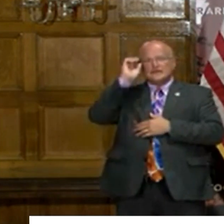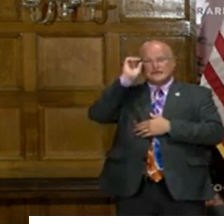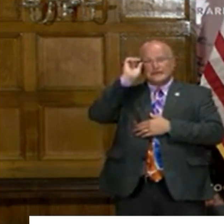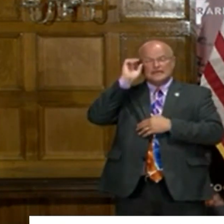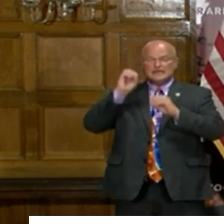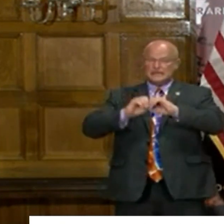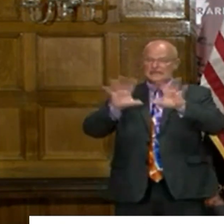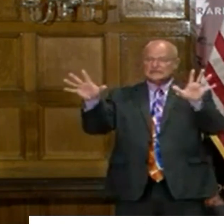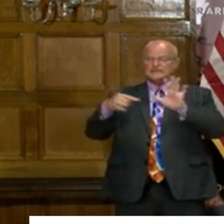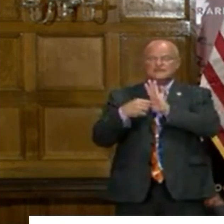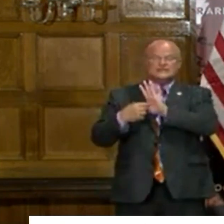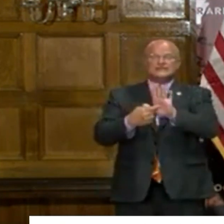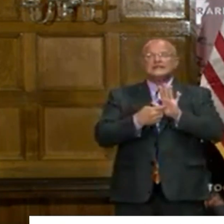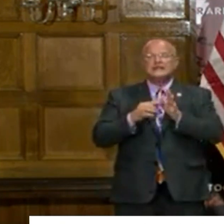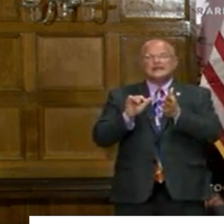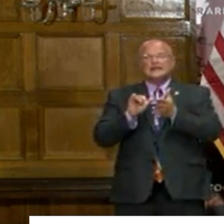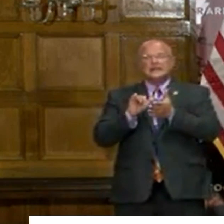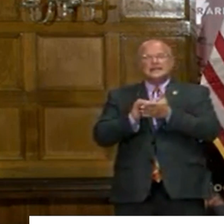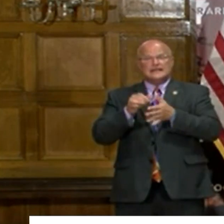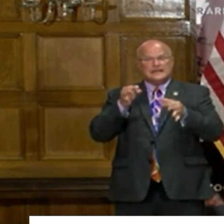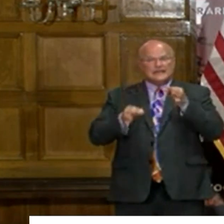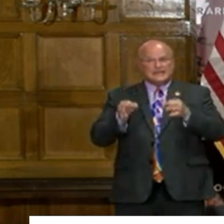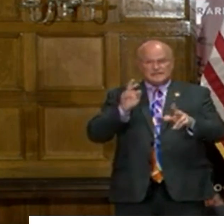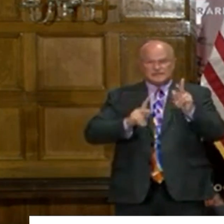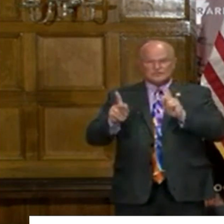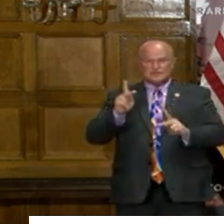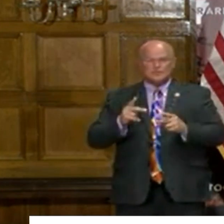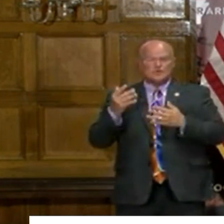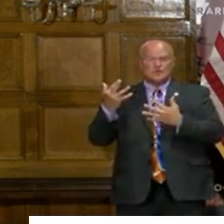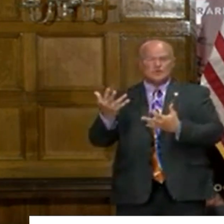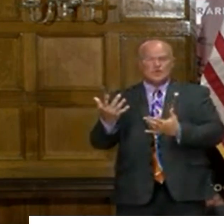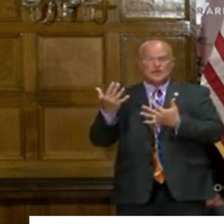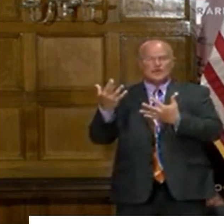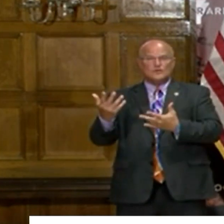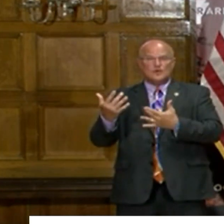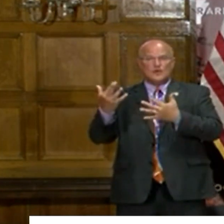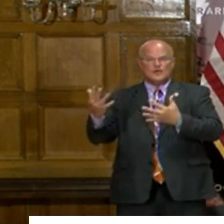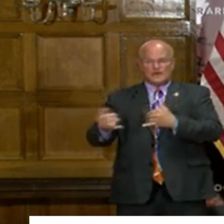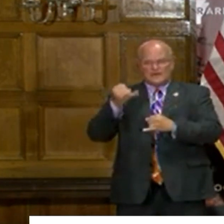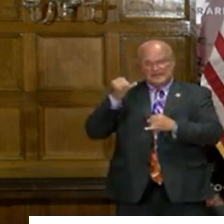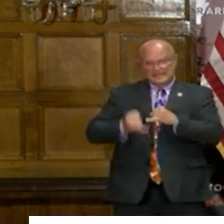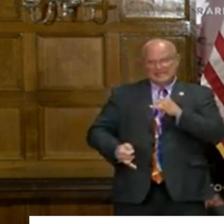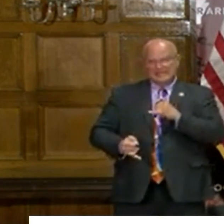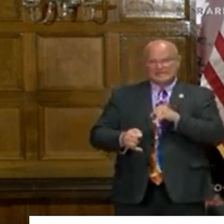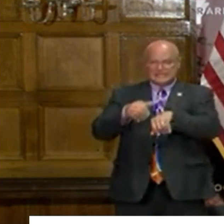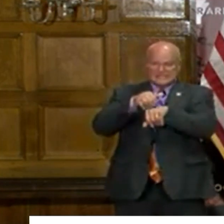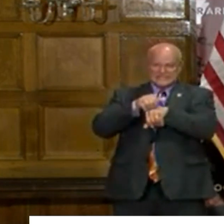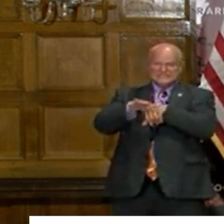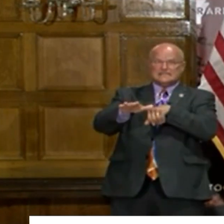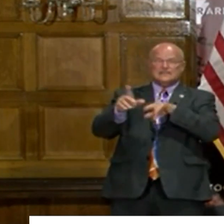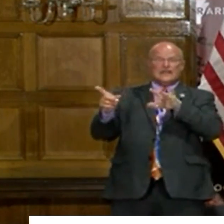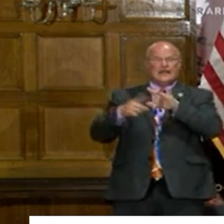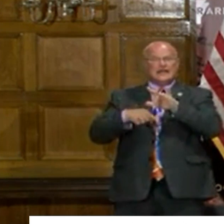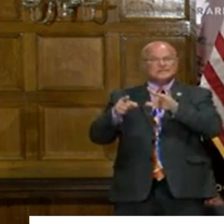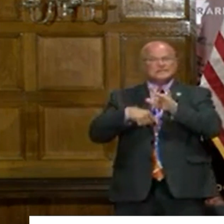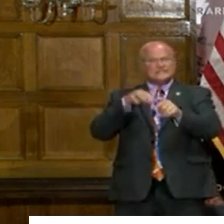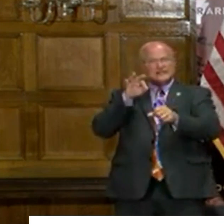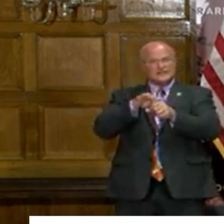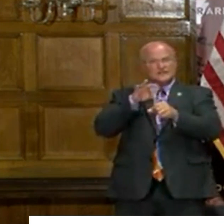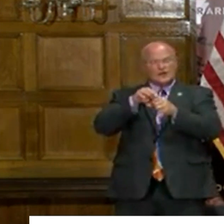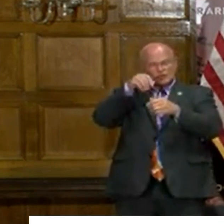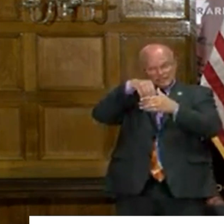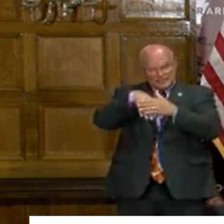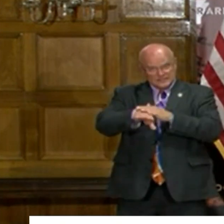it clearly indicates that if everybody waits till the end in Arkansas to send their absentee vote